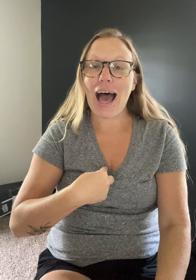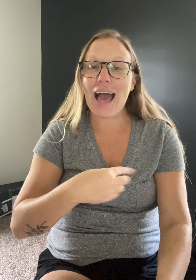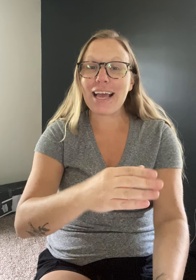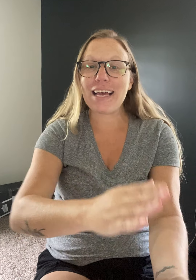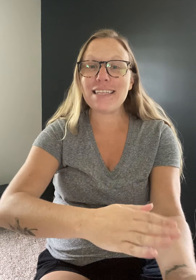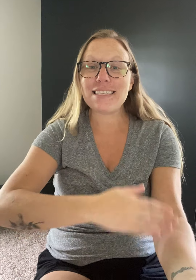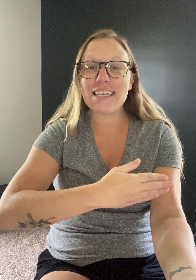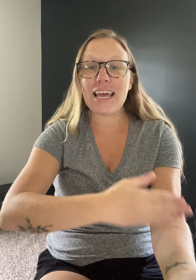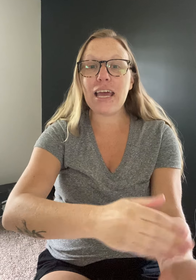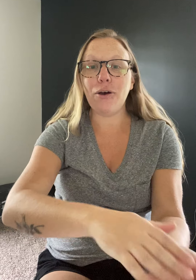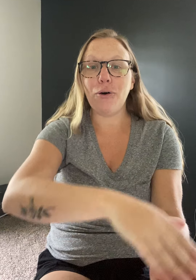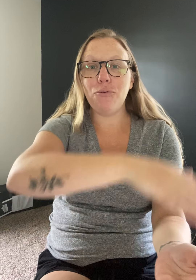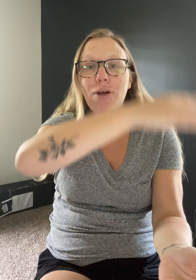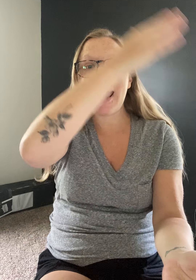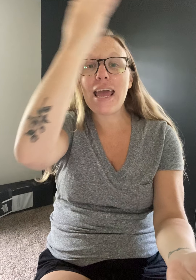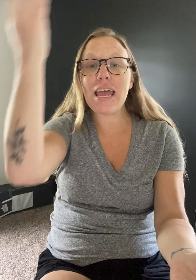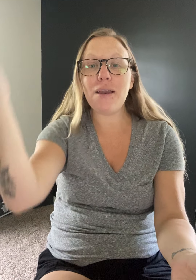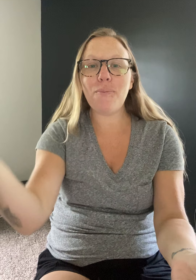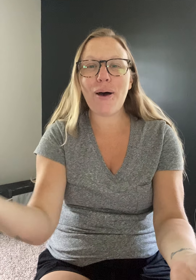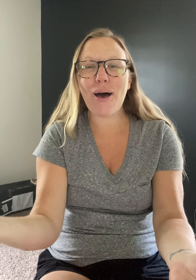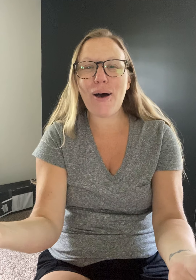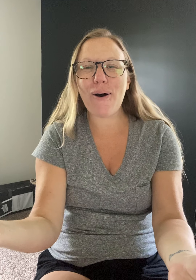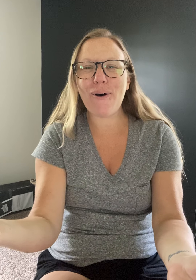I can sing a rainbow,